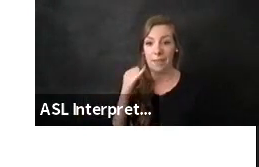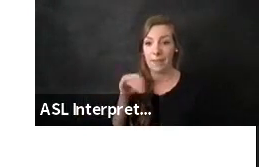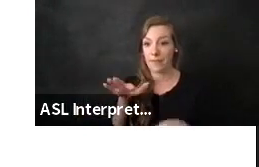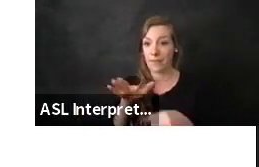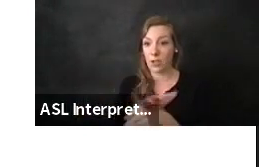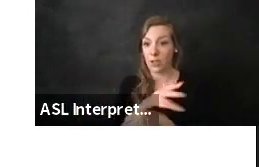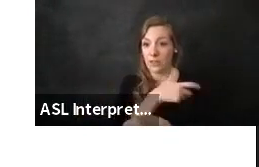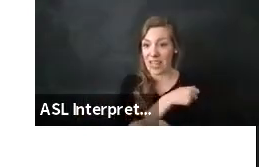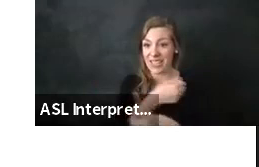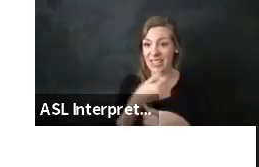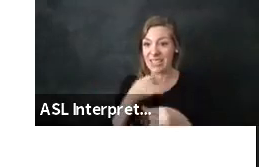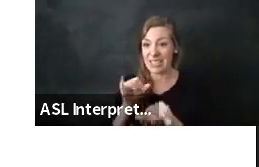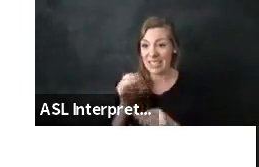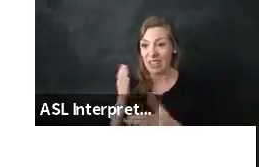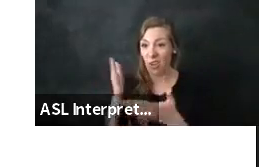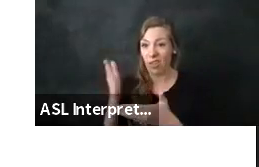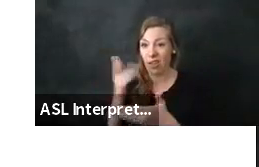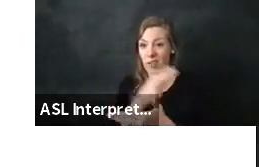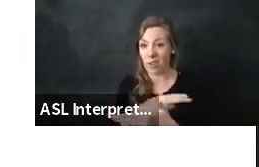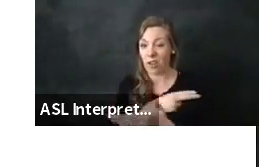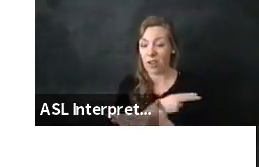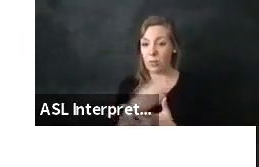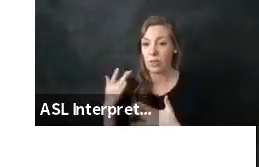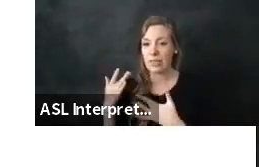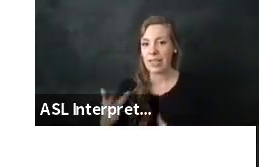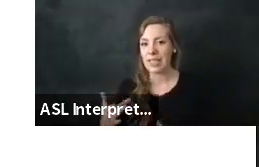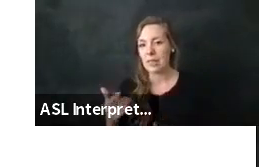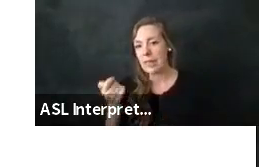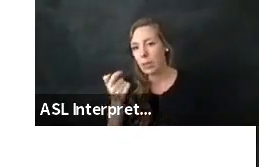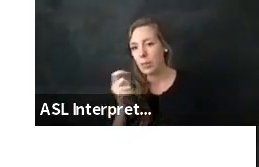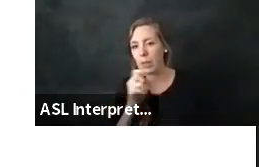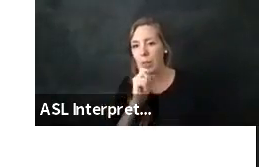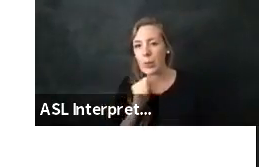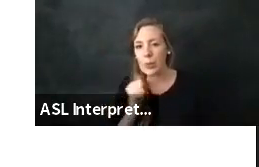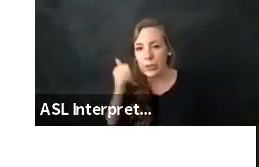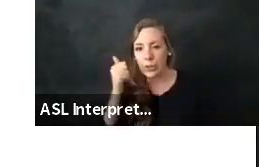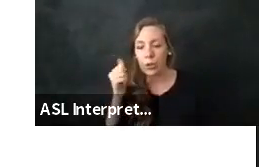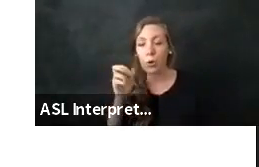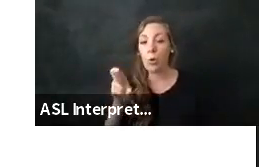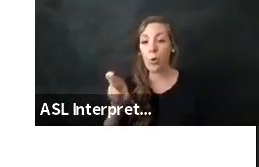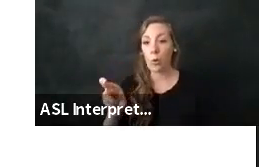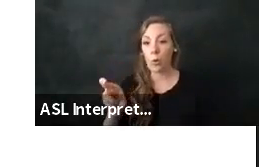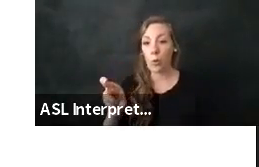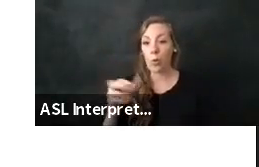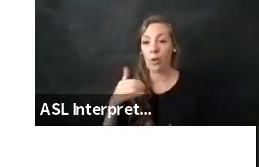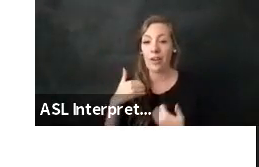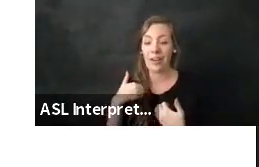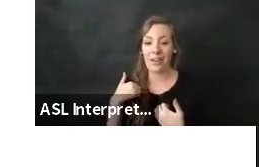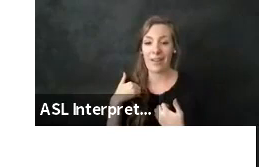and hospitalized tend to either be of advanced age or have